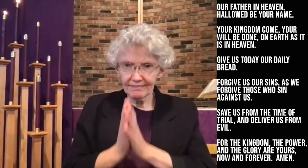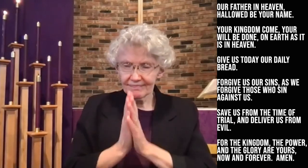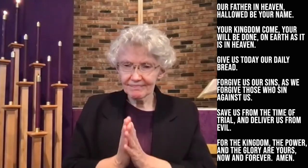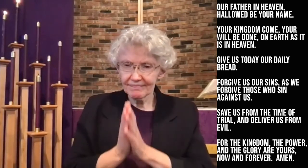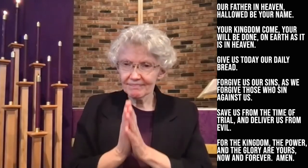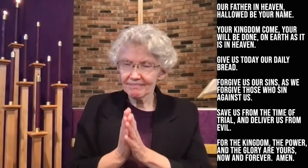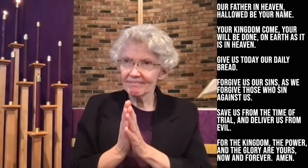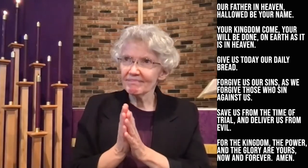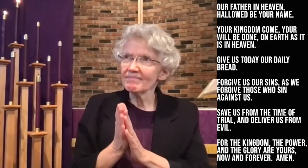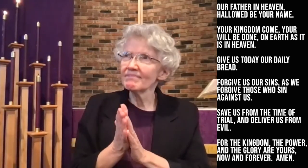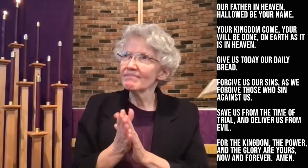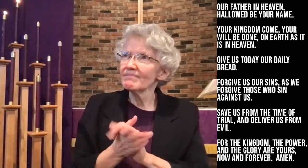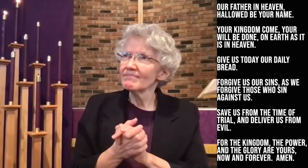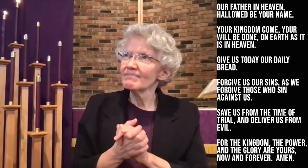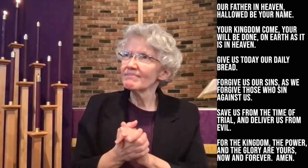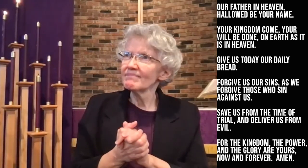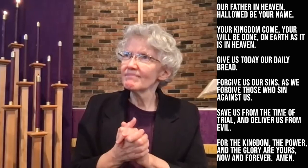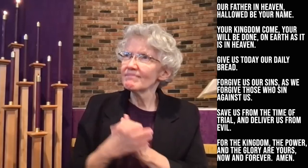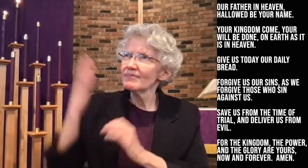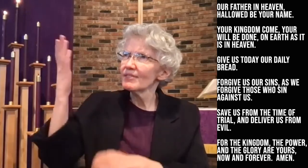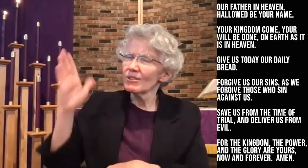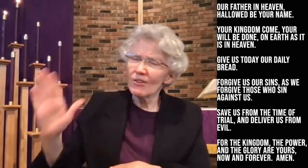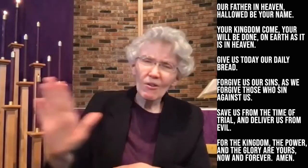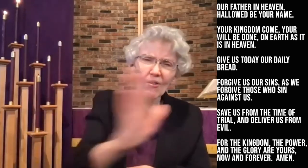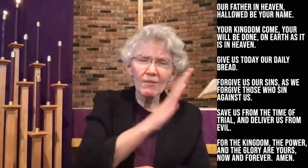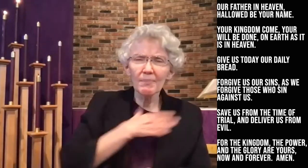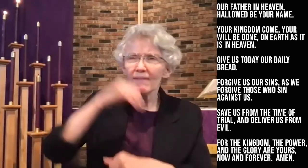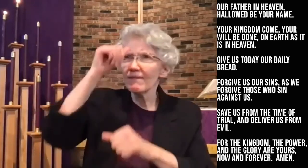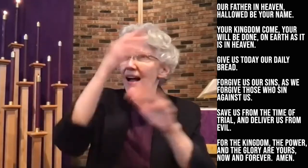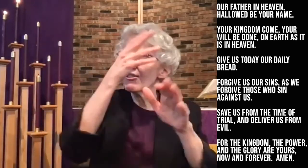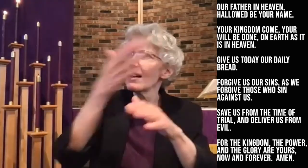We invite you to sign the Lord's Prayer with us. This will not be voiced.